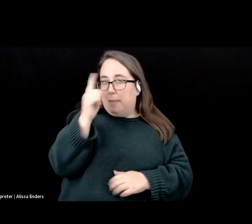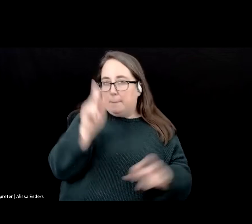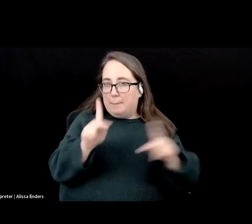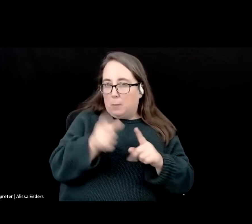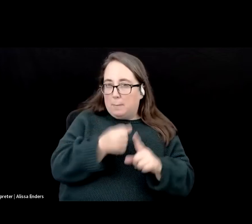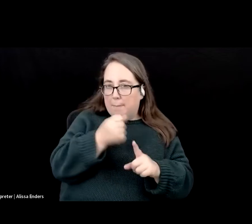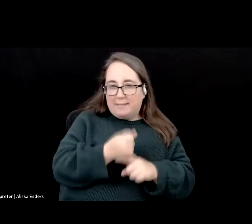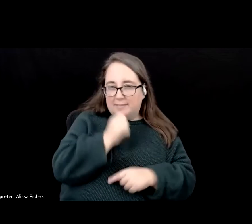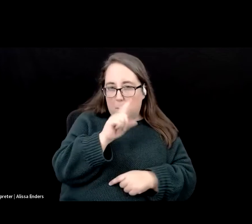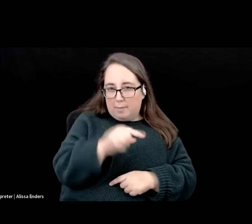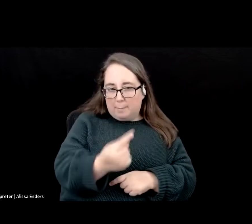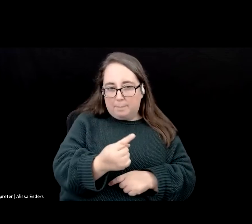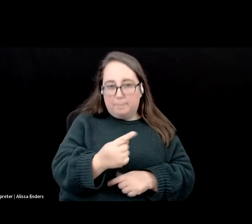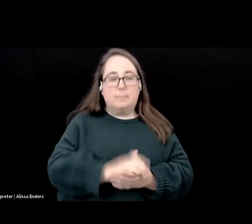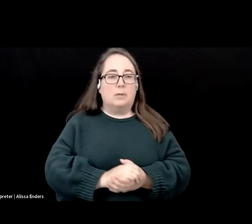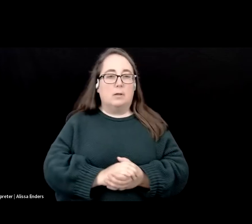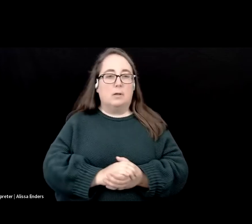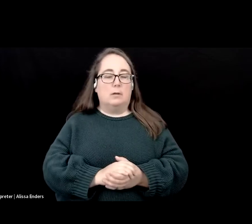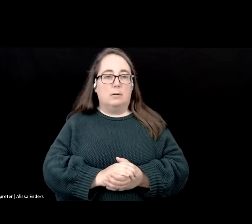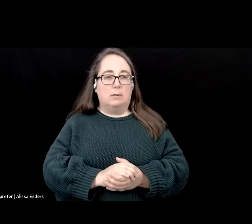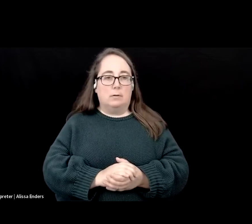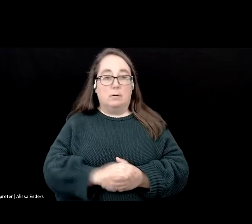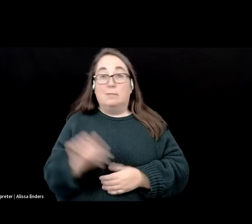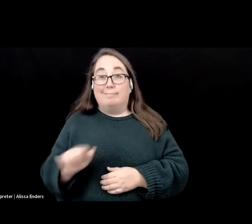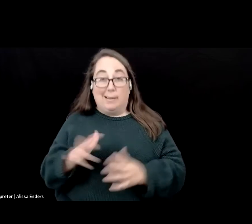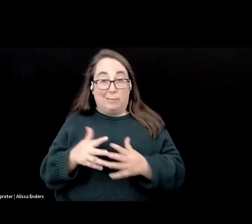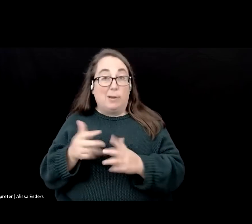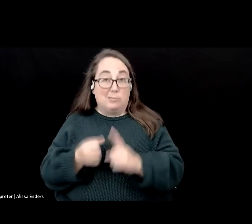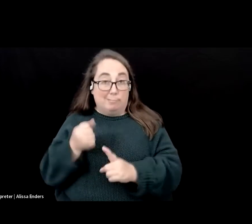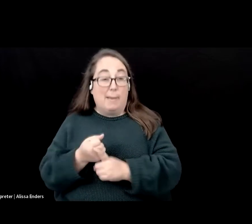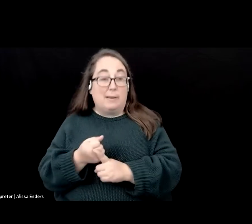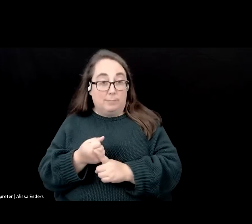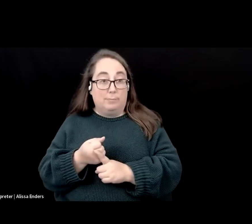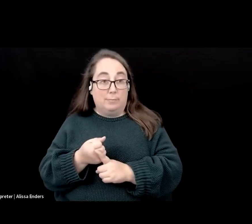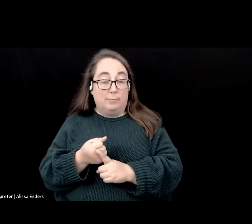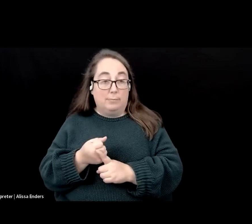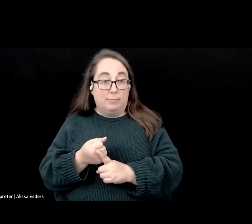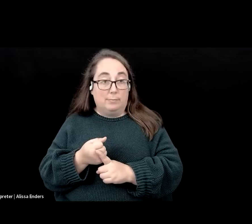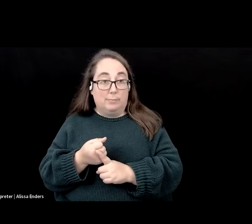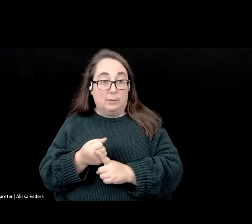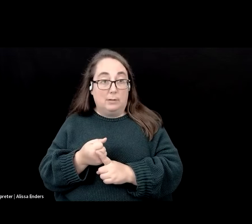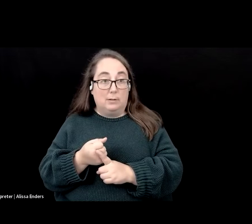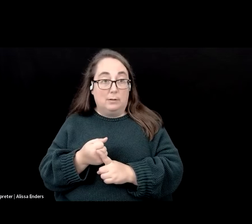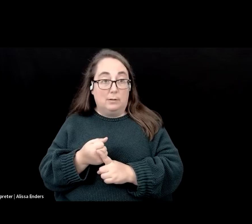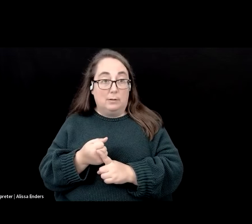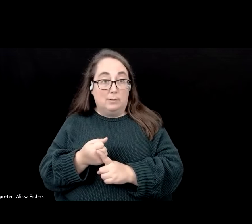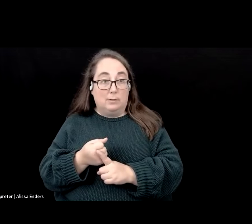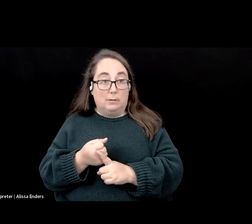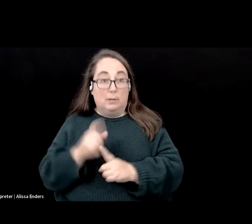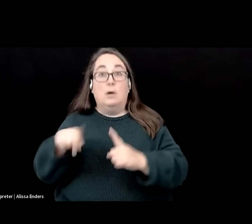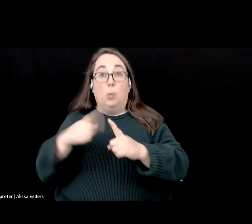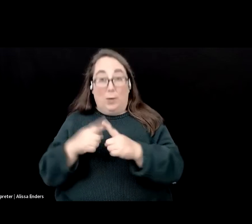those policies. Right? I would look, Asian Americans were impacted. Well, when they could eventually naturalize and